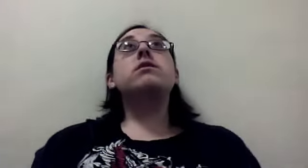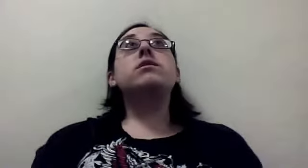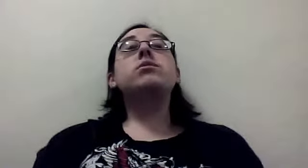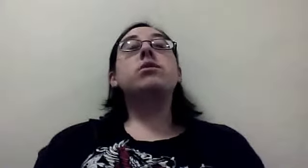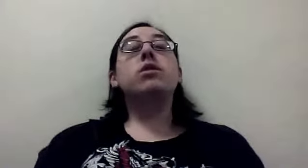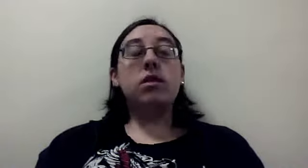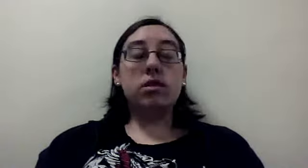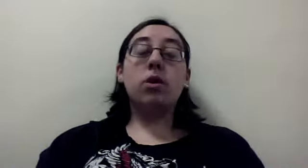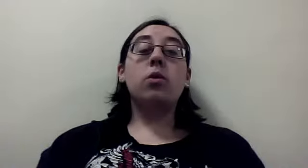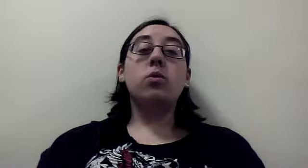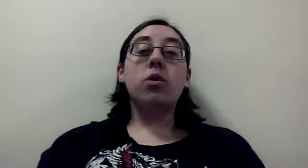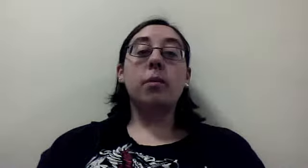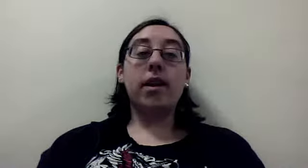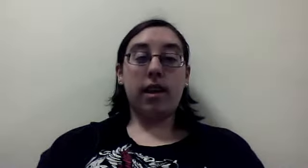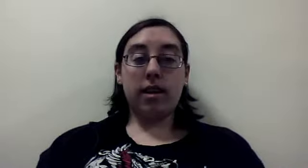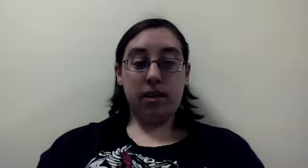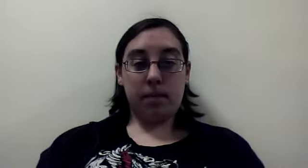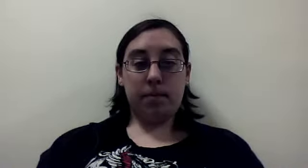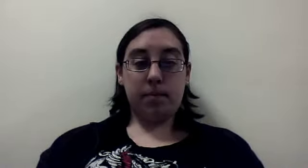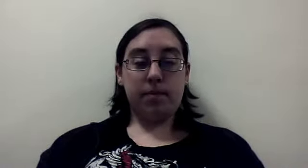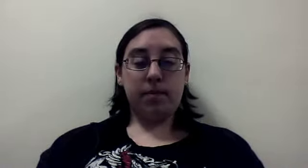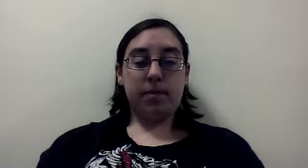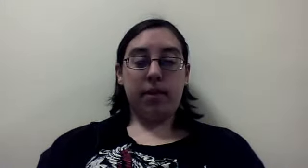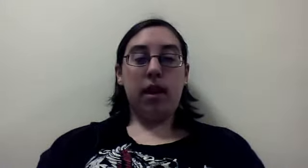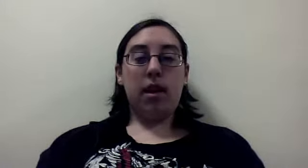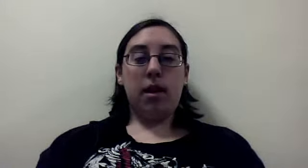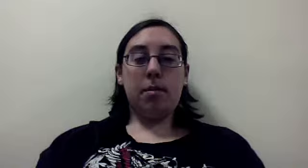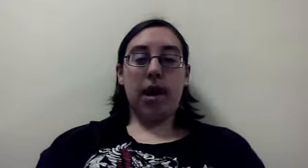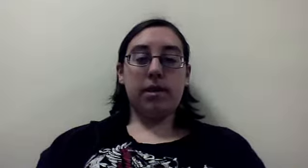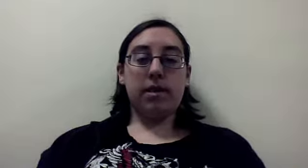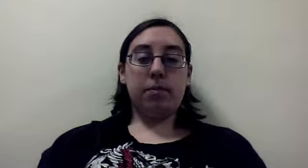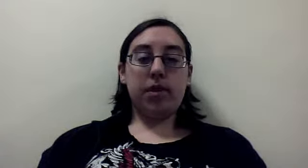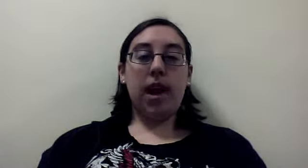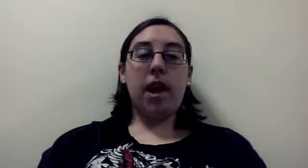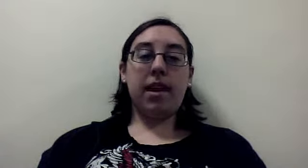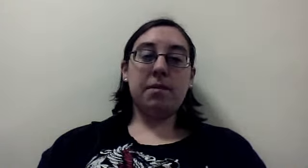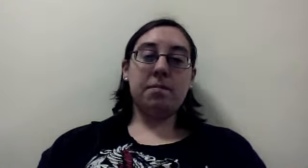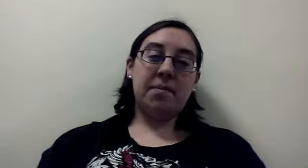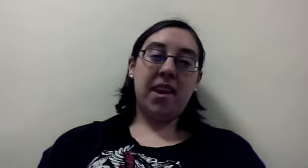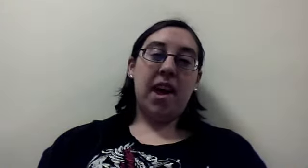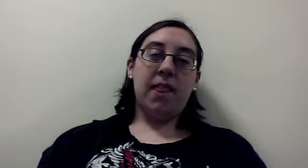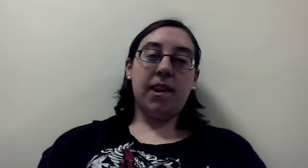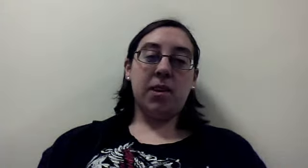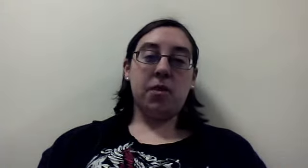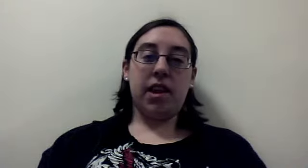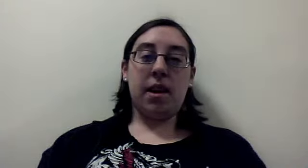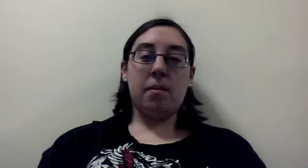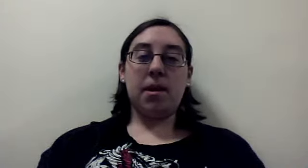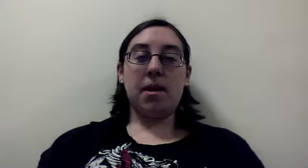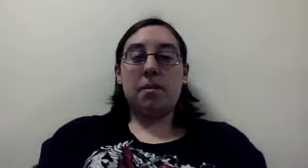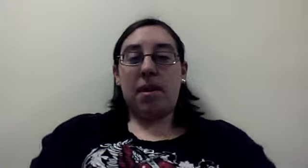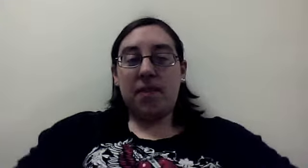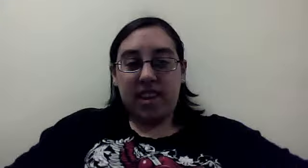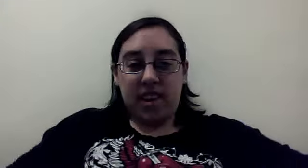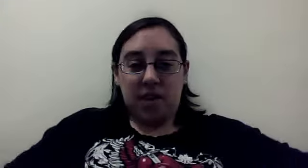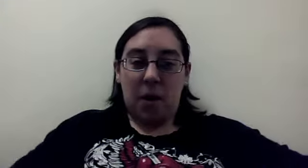Ugh, so many things. But yes, Caroline, thank you for that comment about the fact that you always